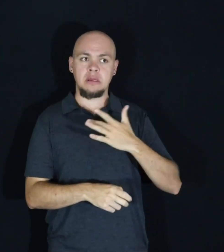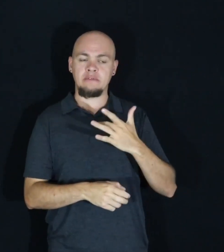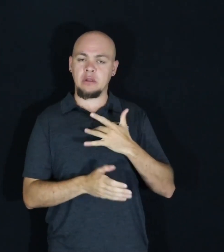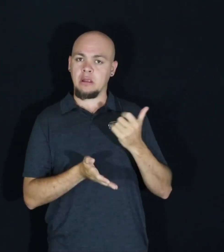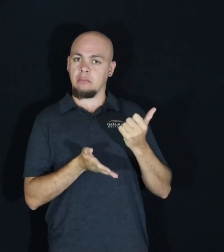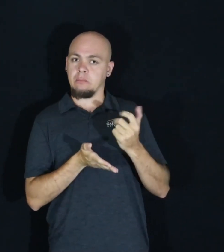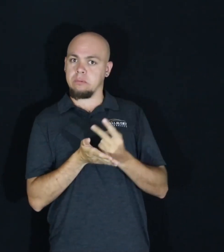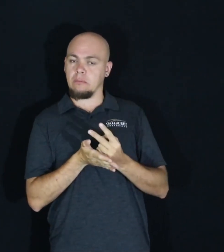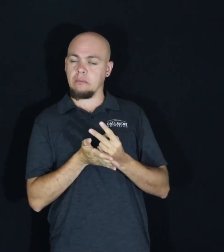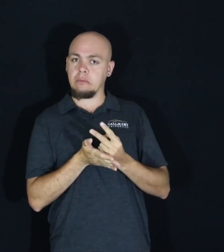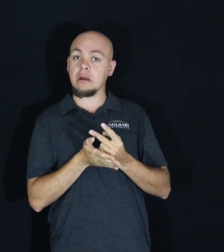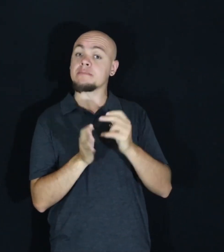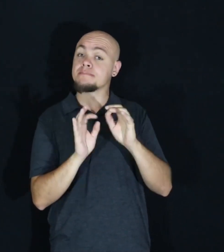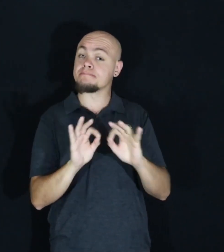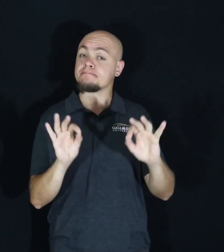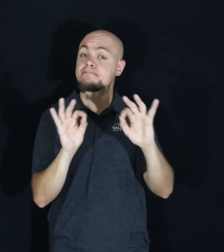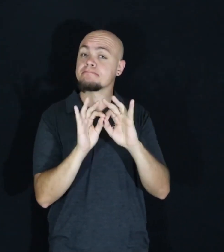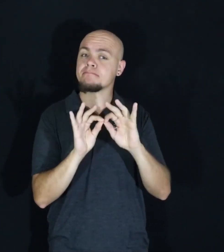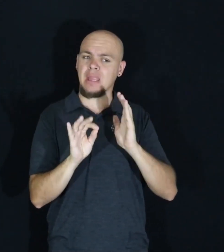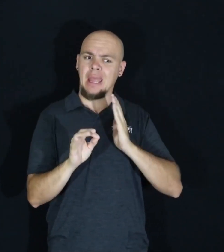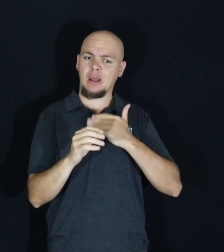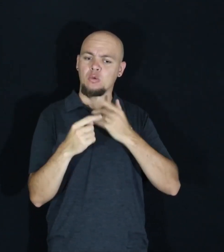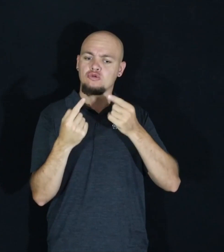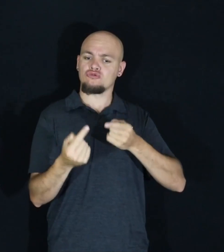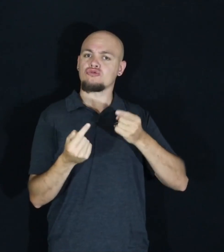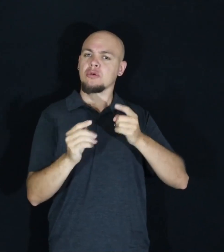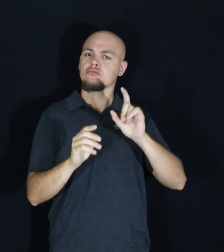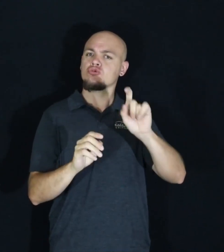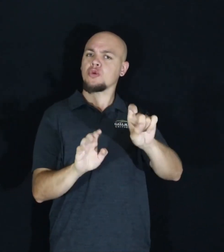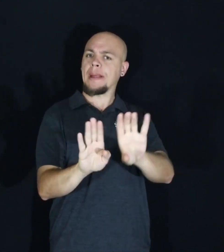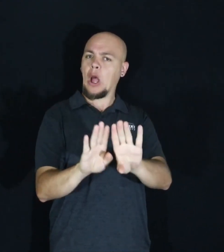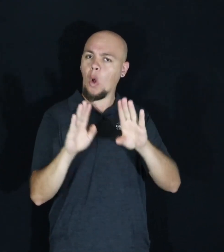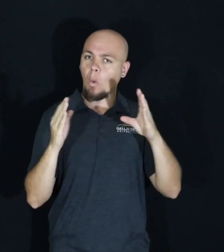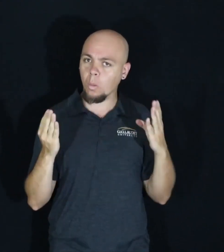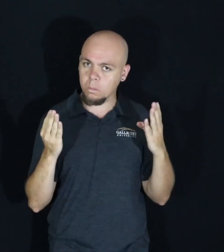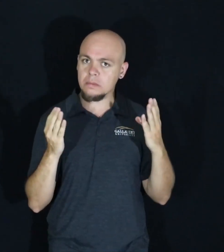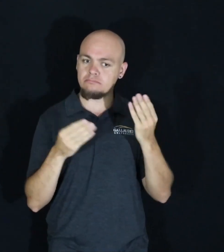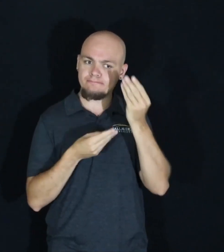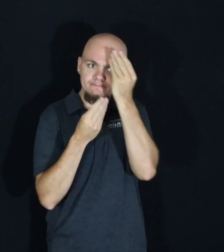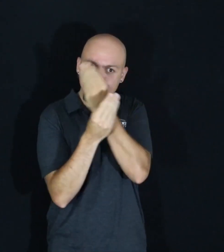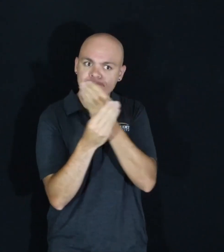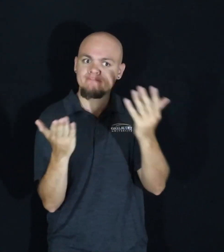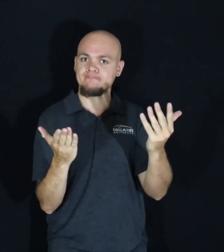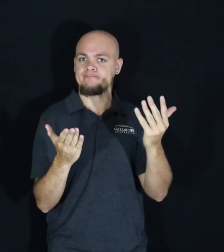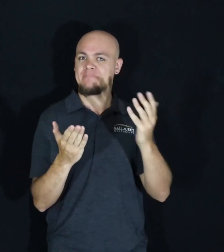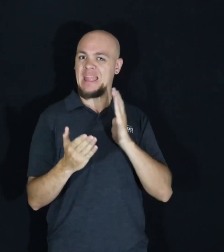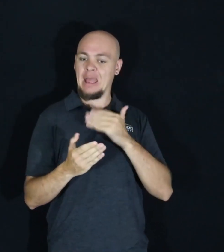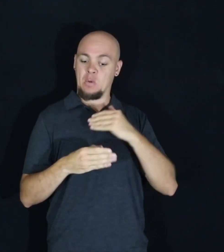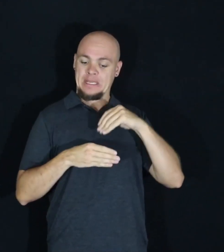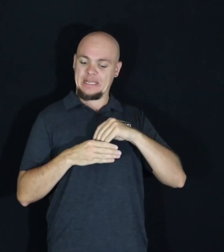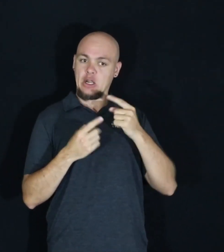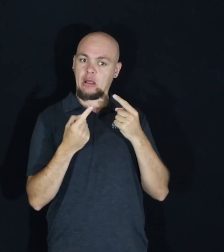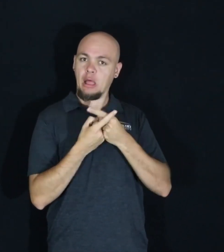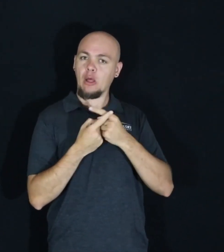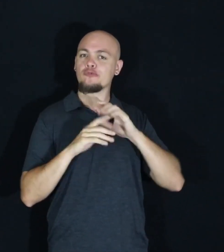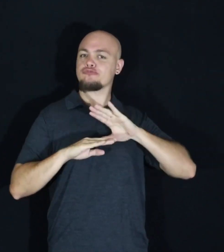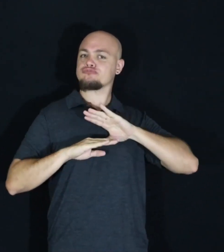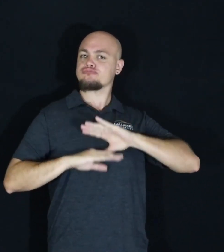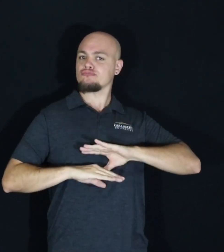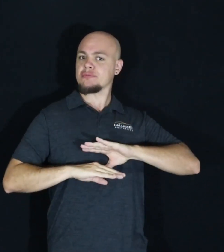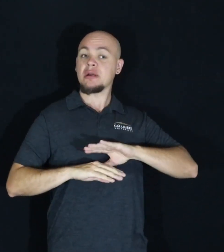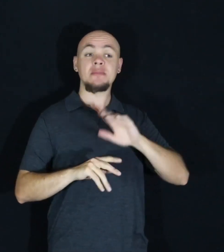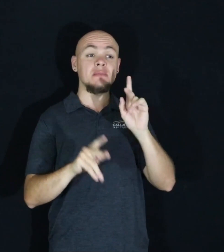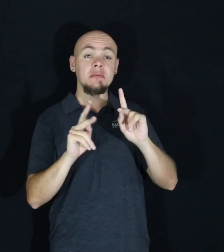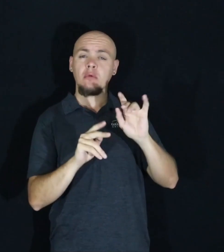It is important that we are all open about the struggles that we go through, not only to ease our own inner conflicts, but to help those who are struggling